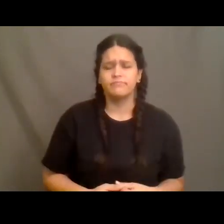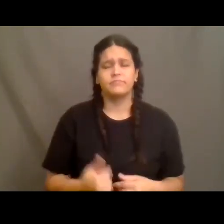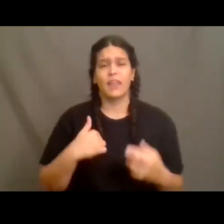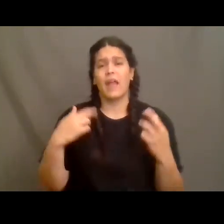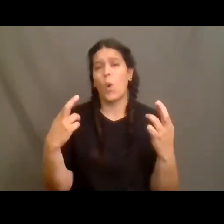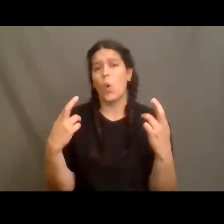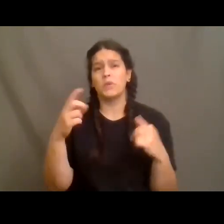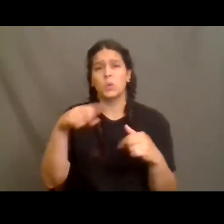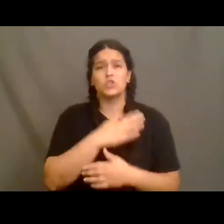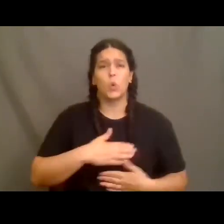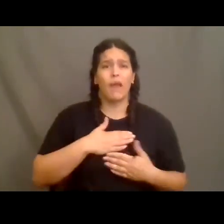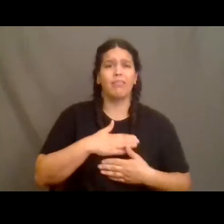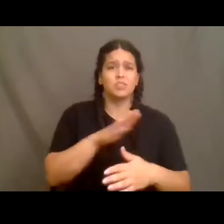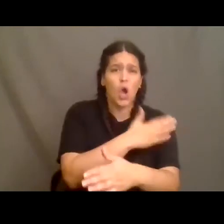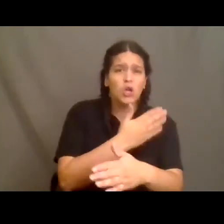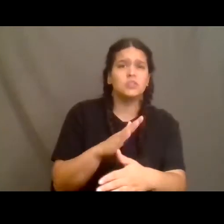you enjoyed the songs.